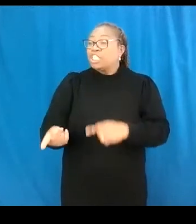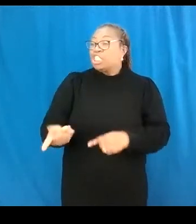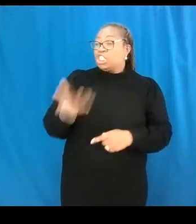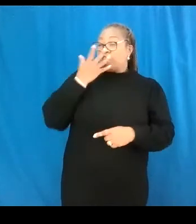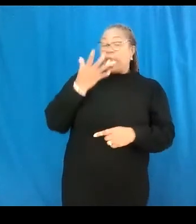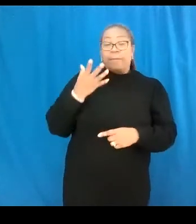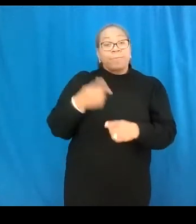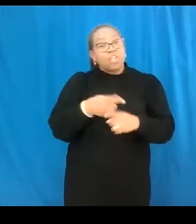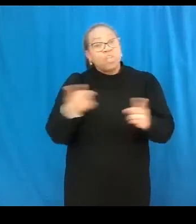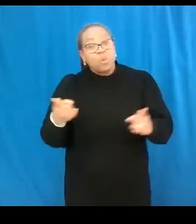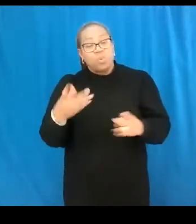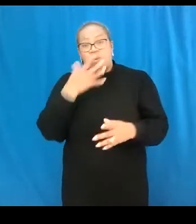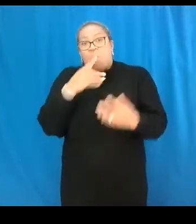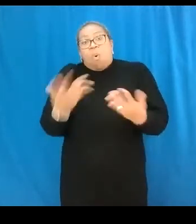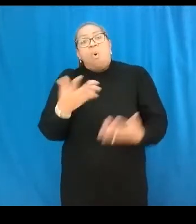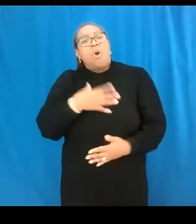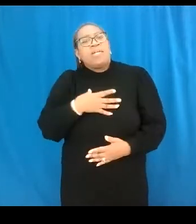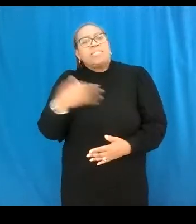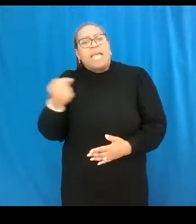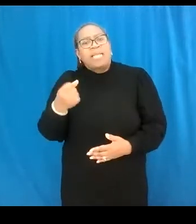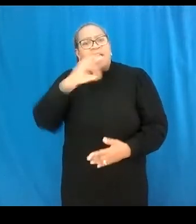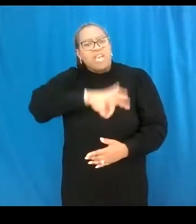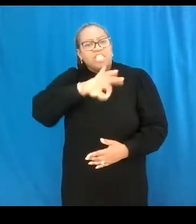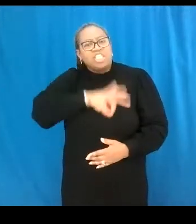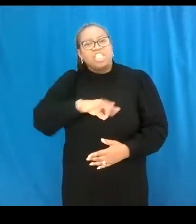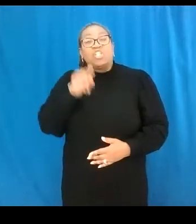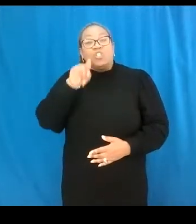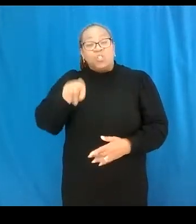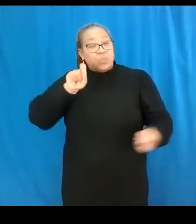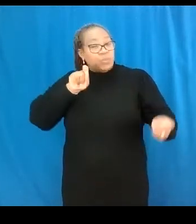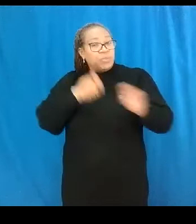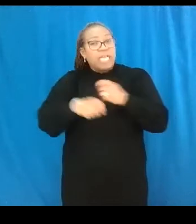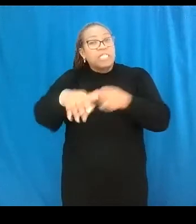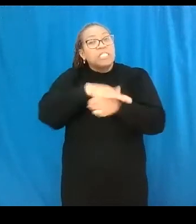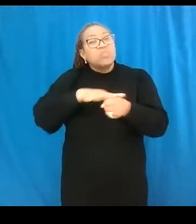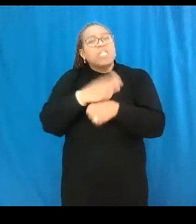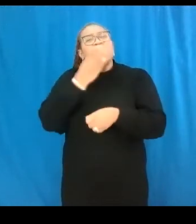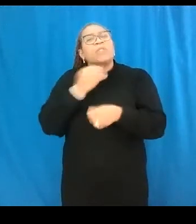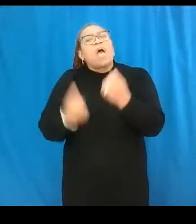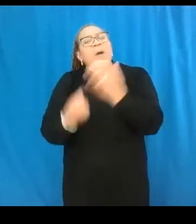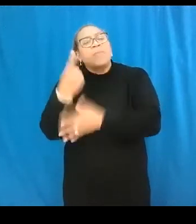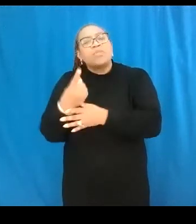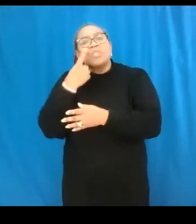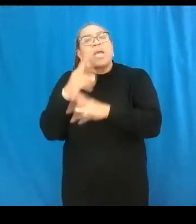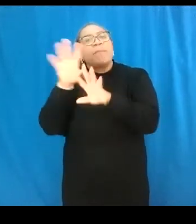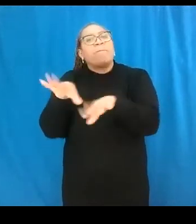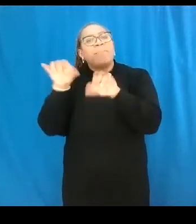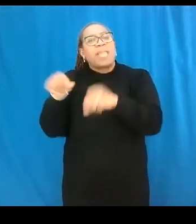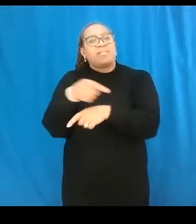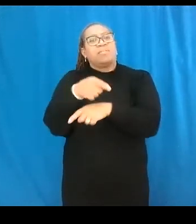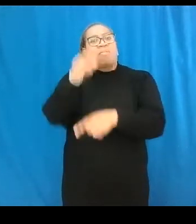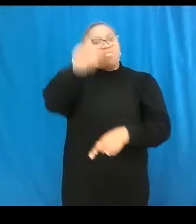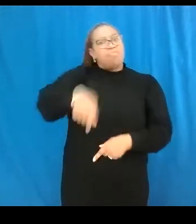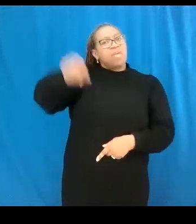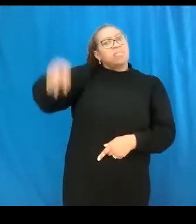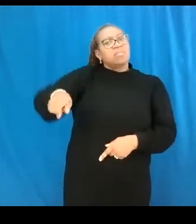you, you can now use it as an opportunity to bless the offender. And a biblical